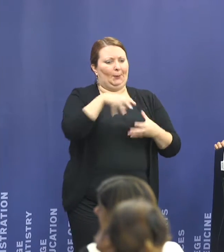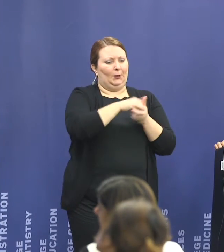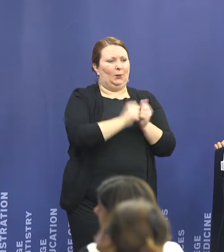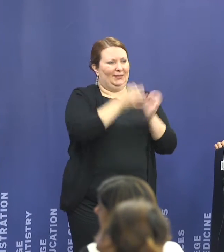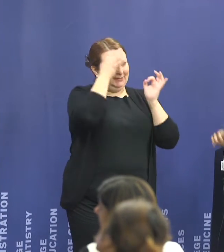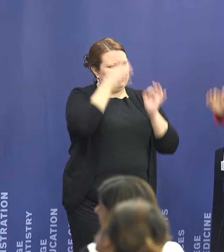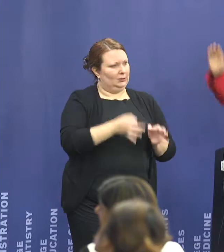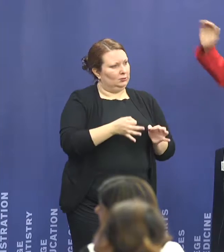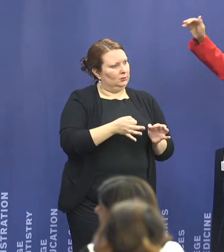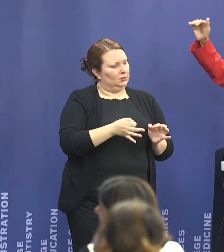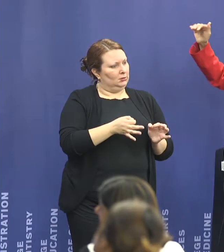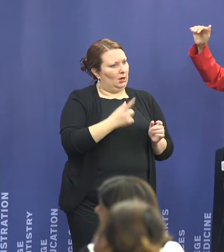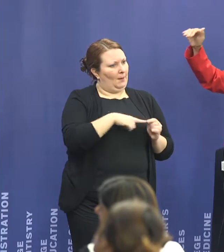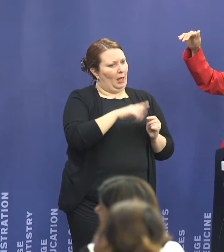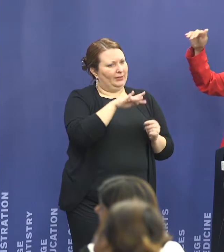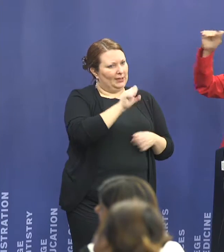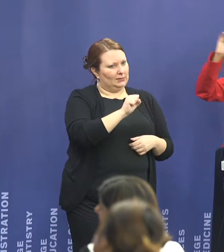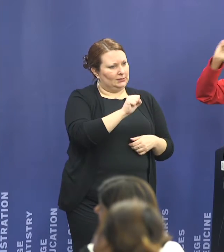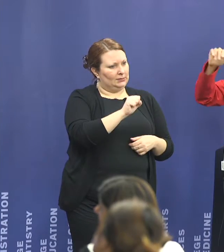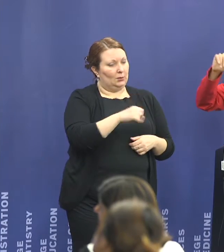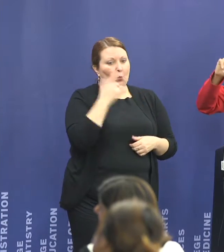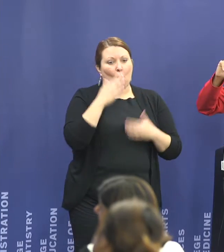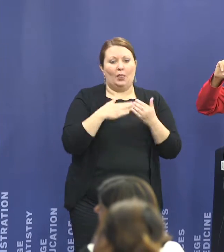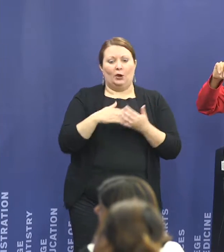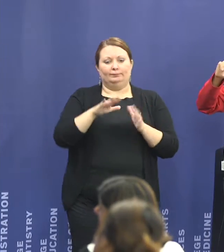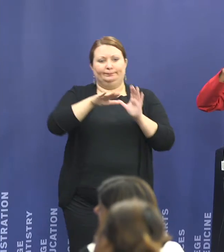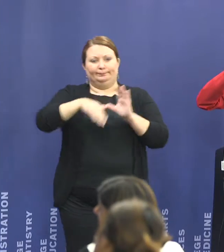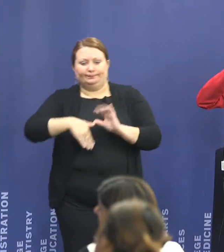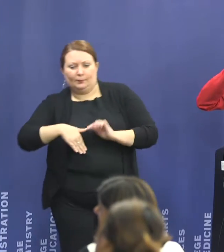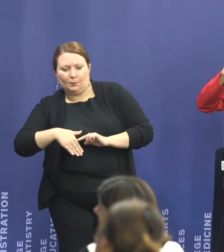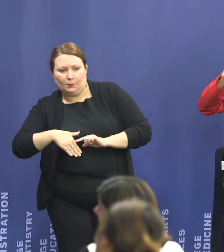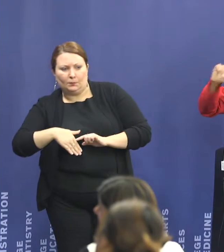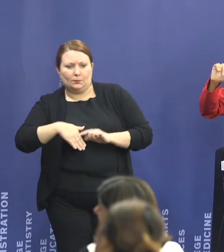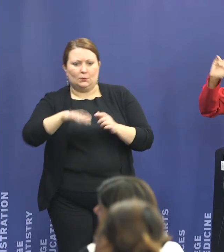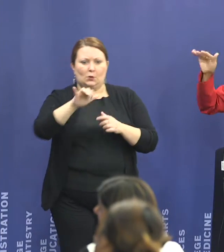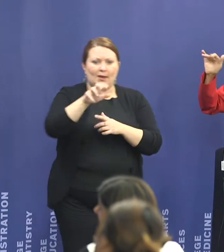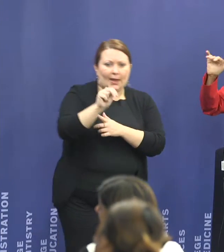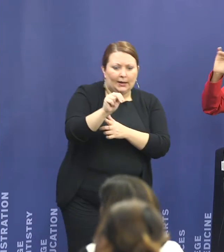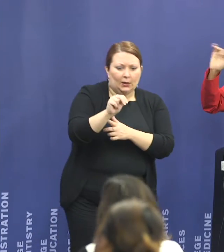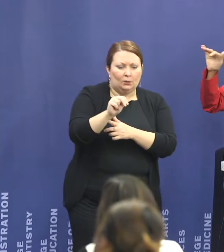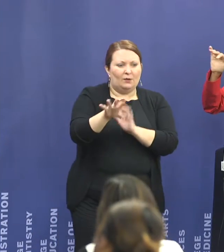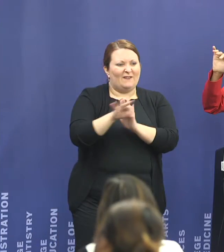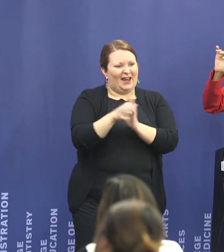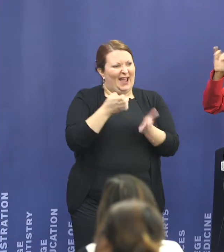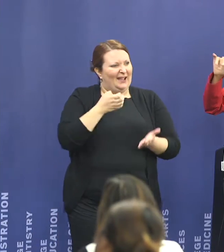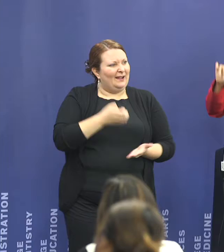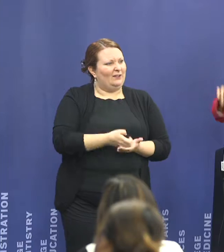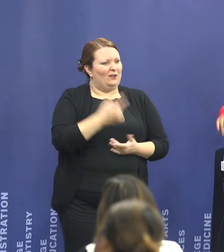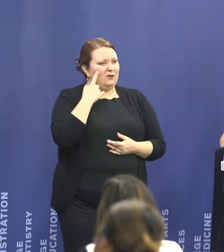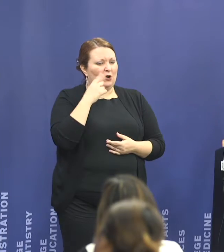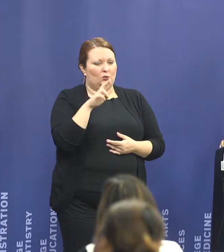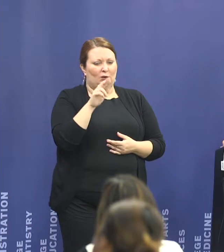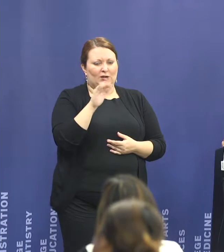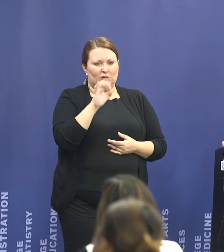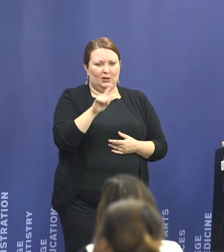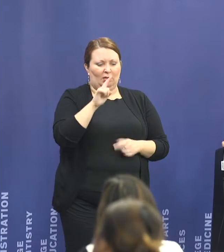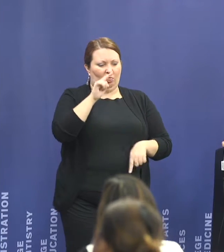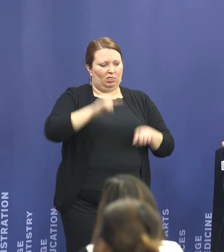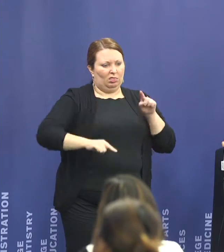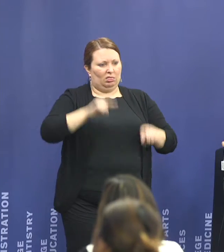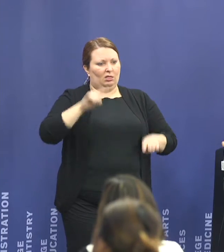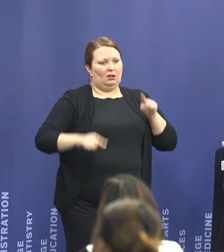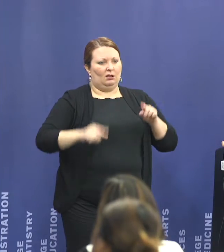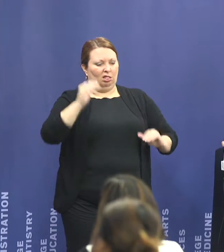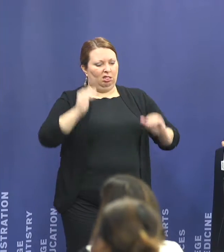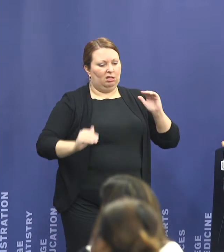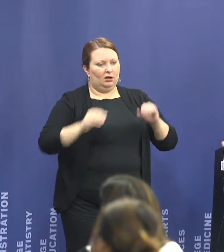right? Whether we're in Latin America or the Caribbean, we find evidence for these racialized disparities within our